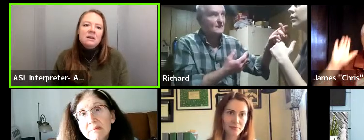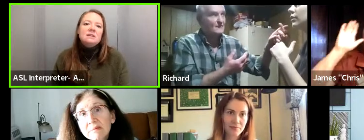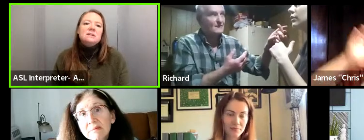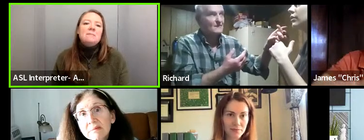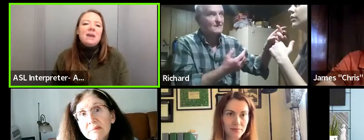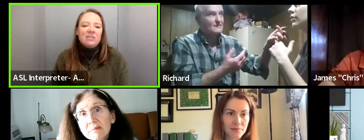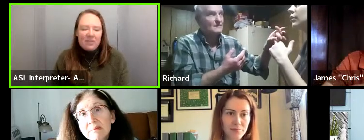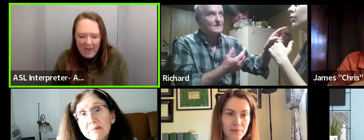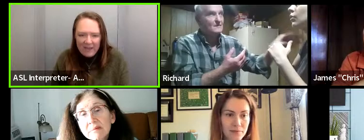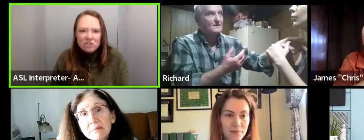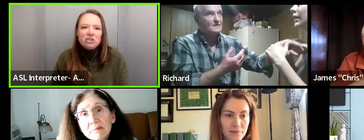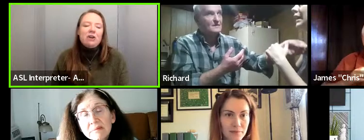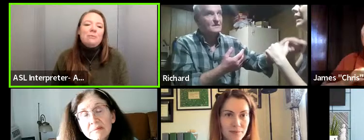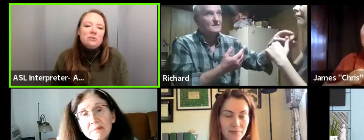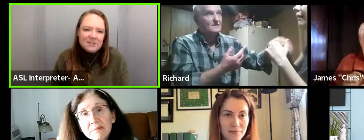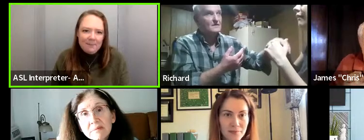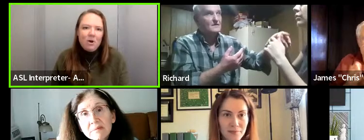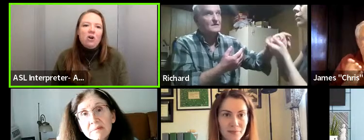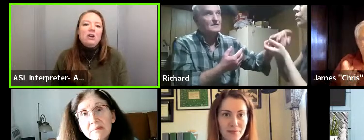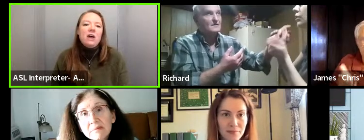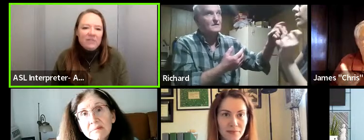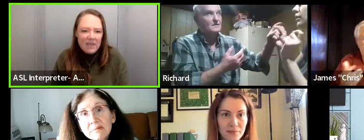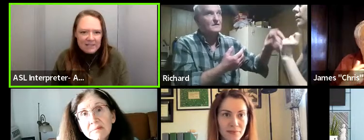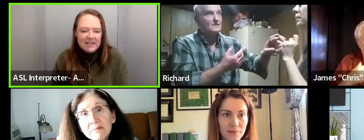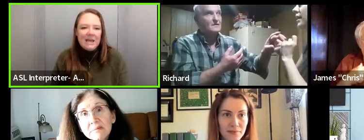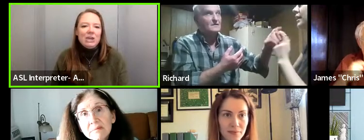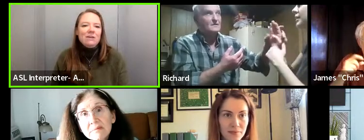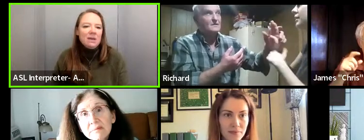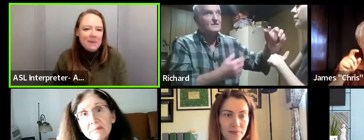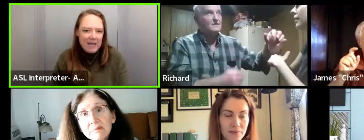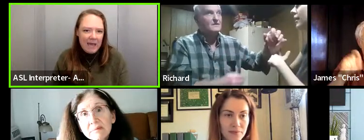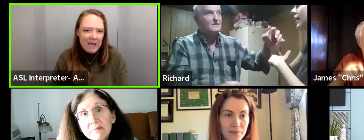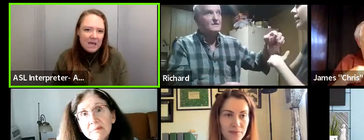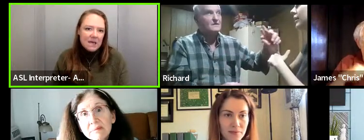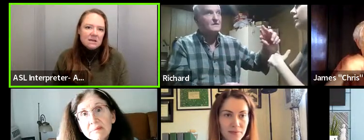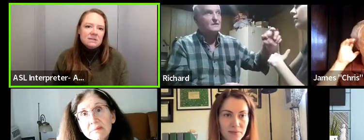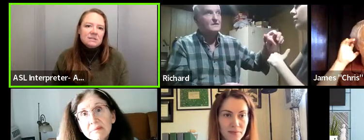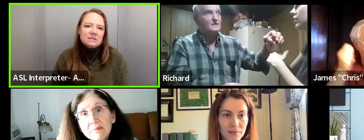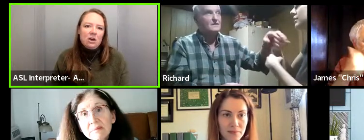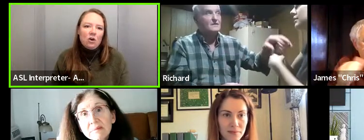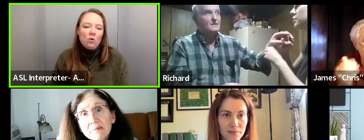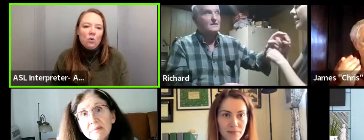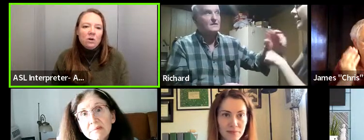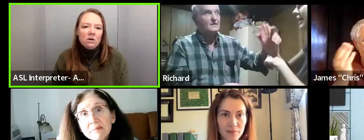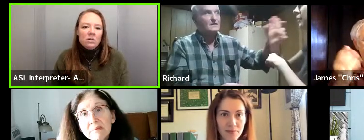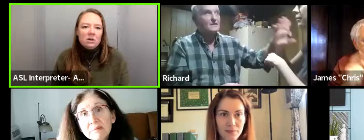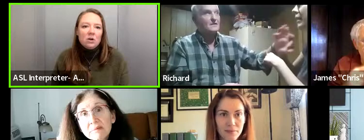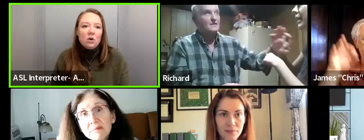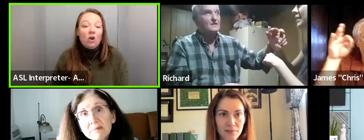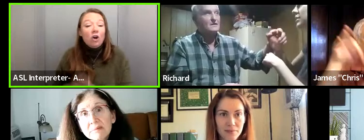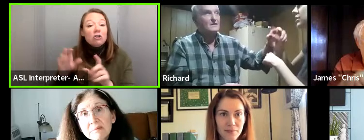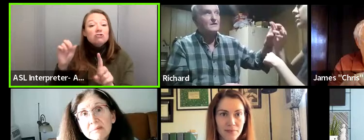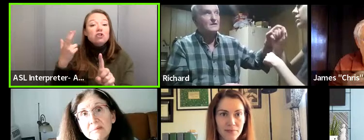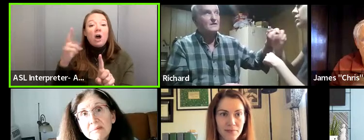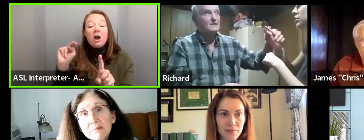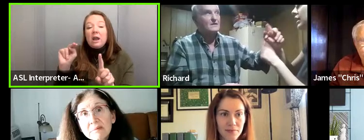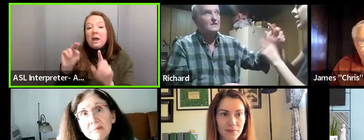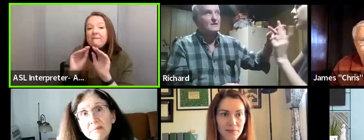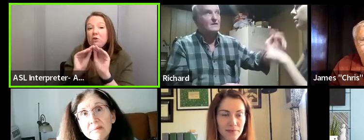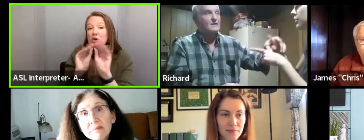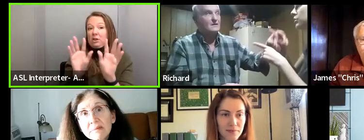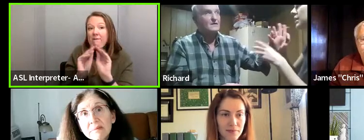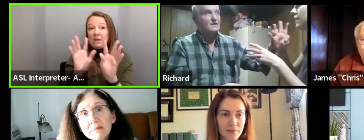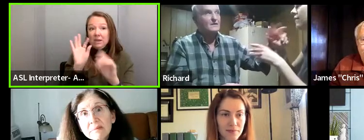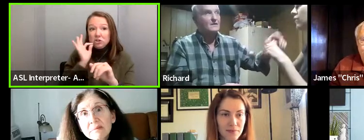bylaws to make the past chairperson part of the executive committee. So just for clarification,